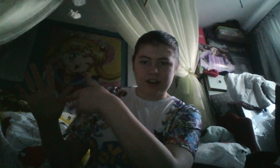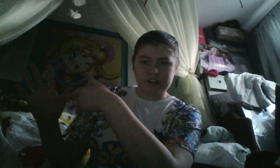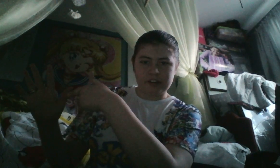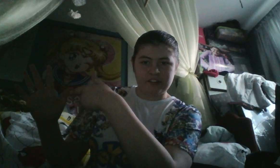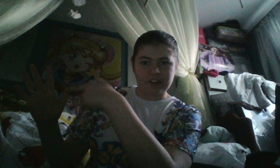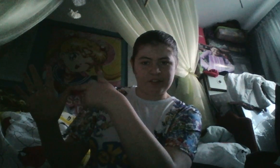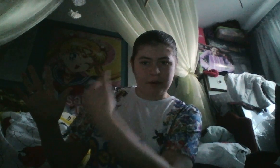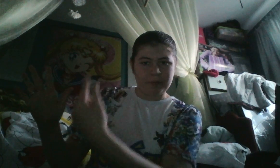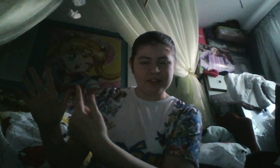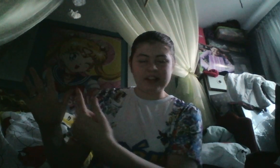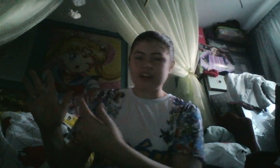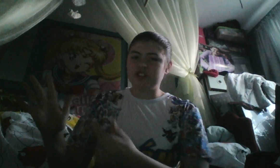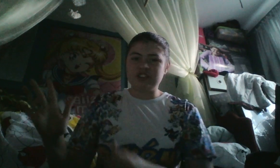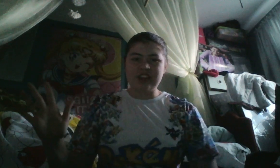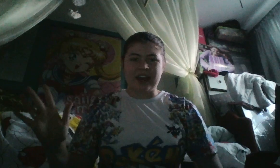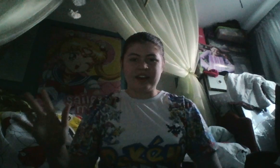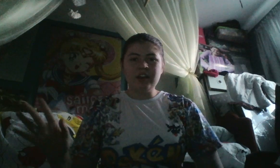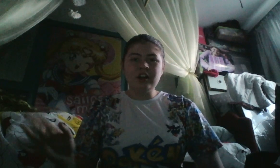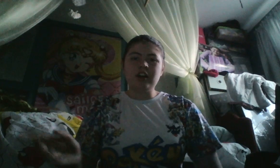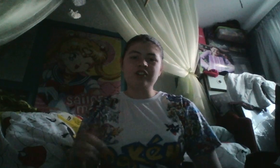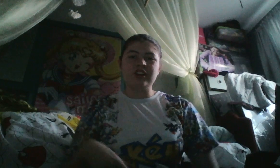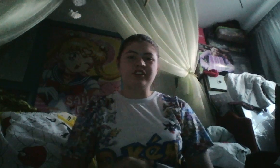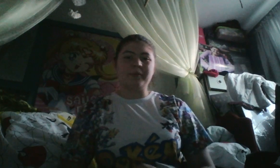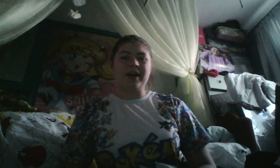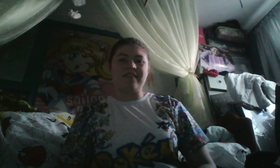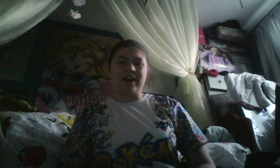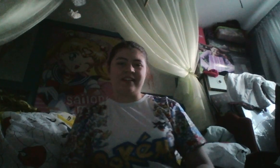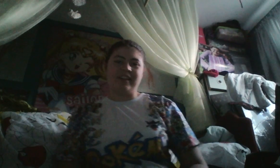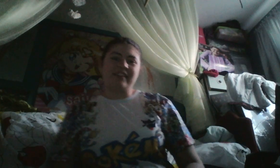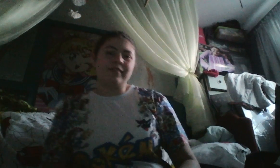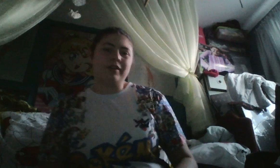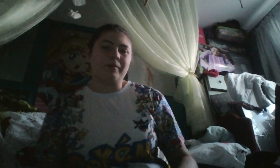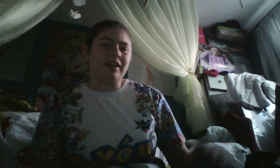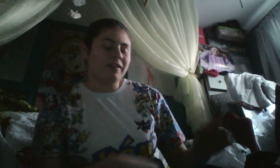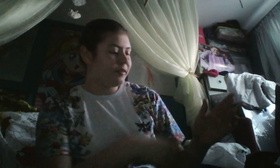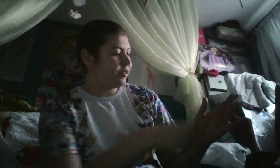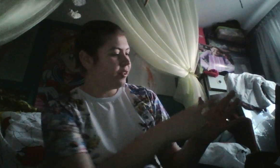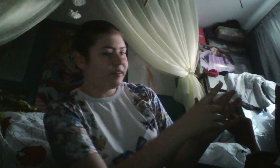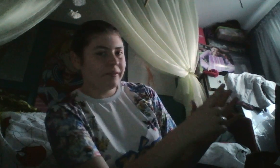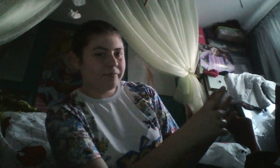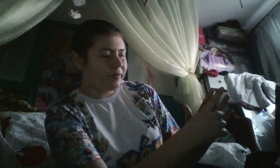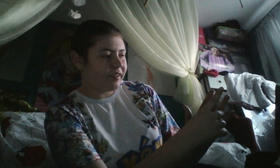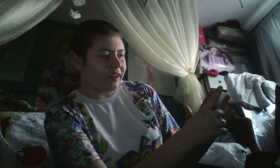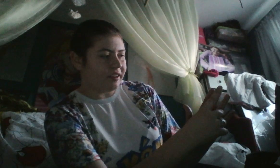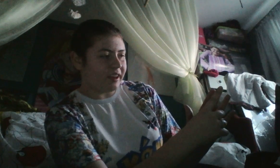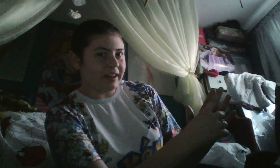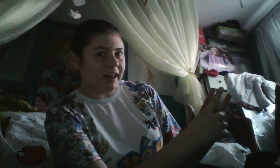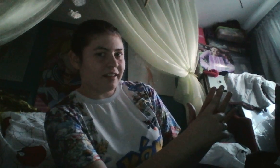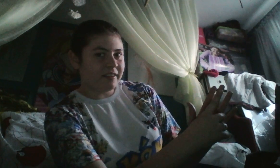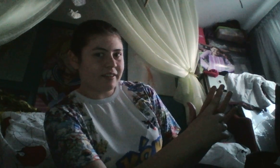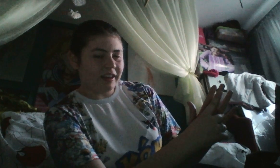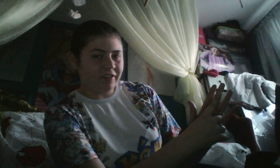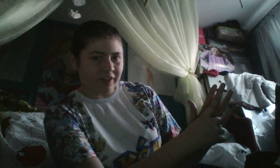around, and over your thumb, like a drawn J. I'll show you some of my other hand so you can see what I mean. So you take your